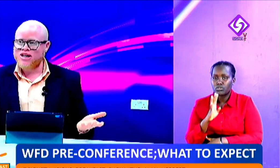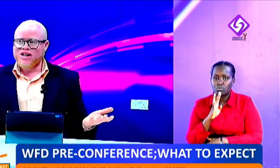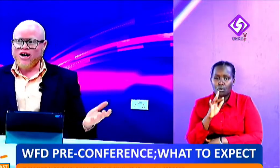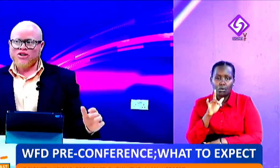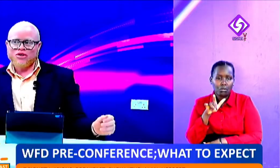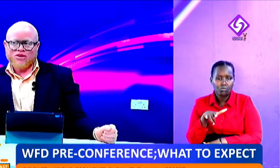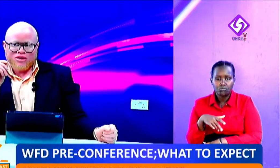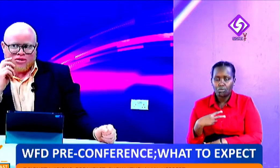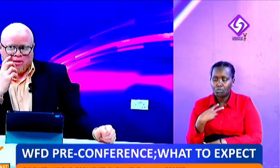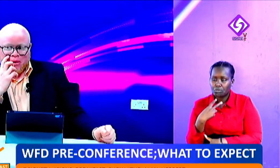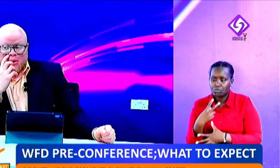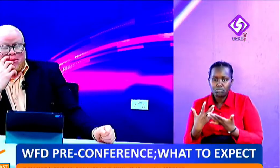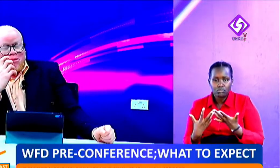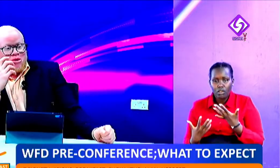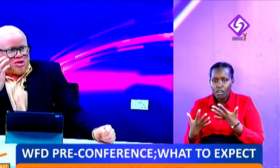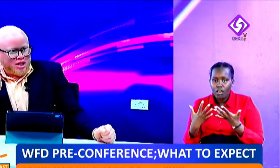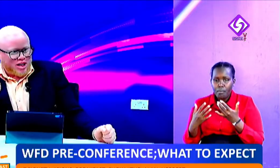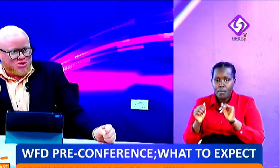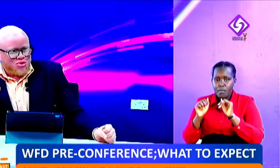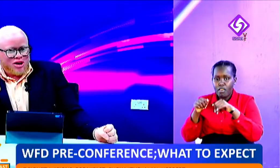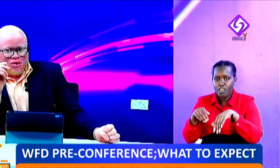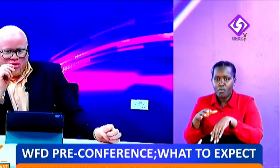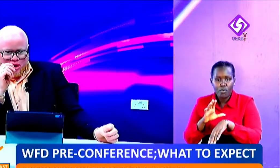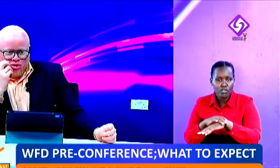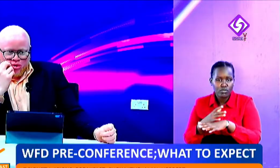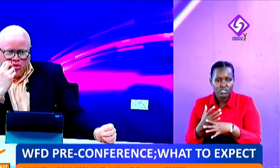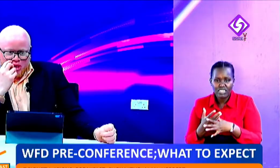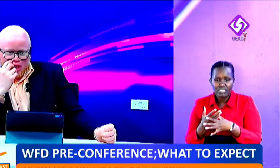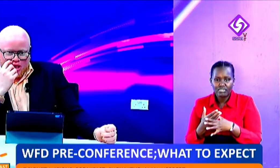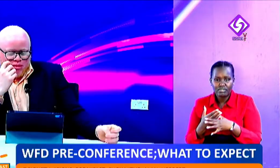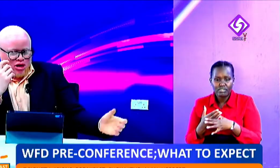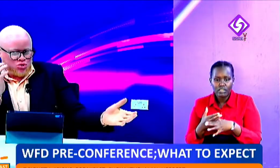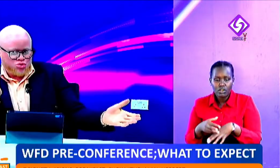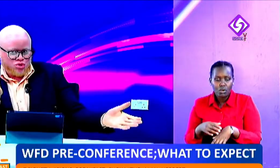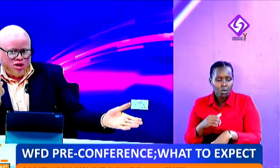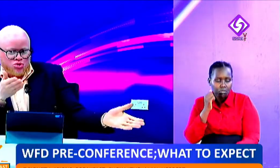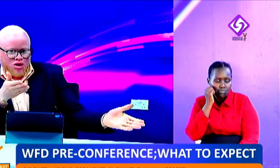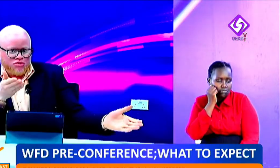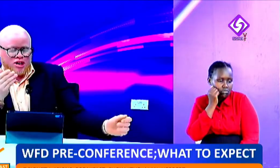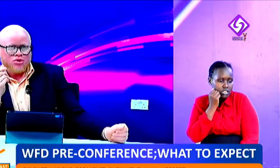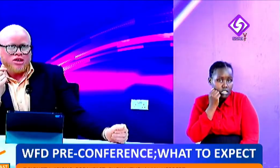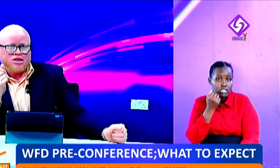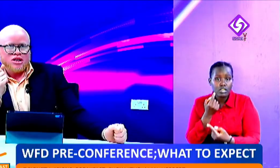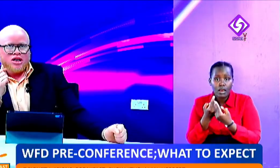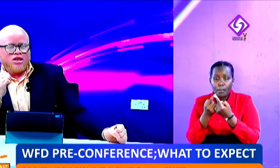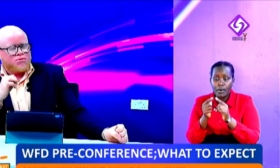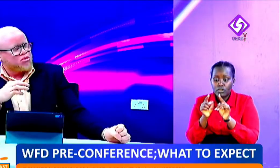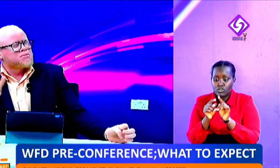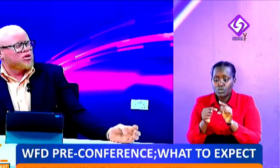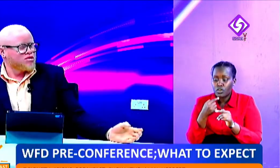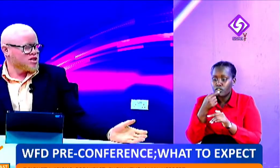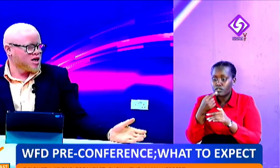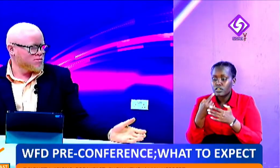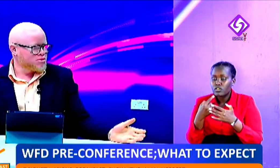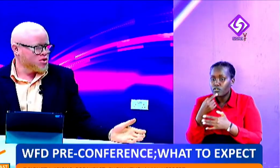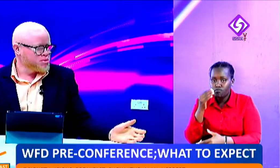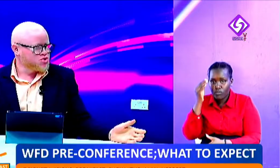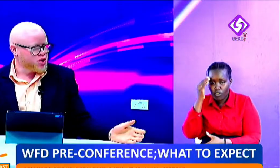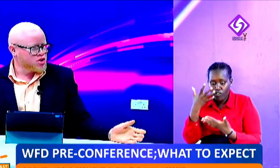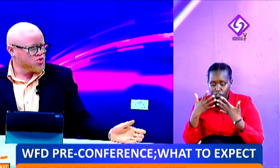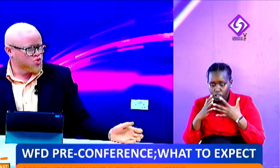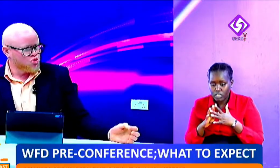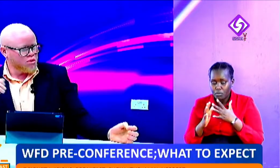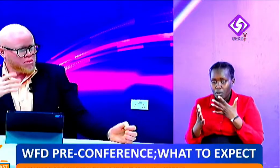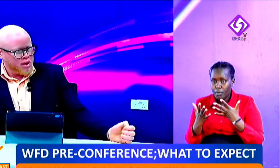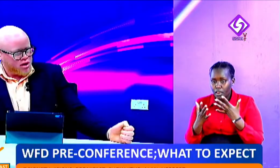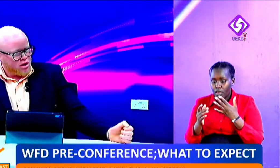Then it might not be able to take into account your sadness. But also, as you have acknowledged, that probably over time they will be